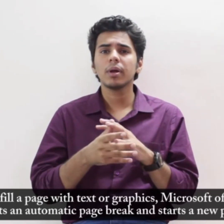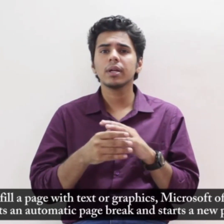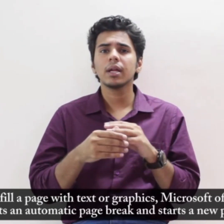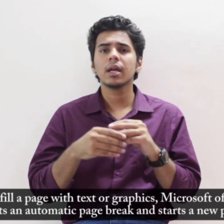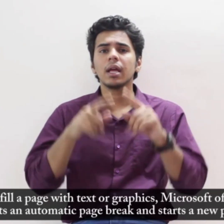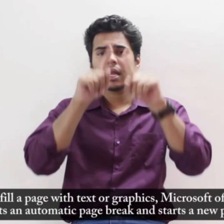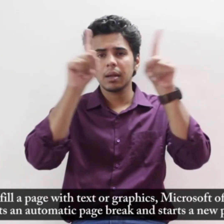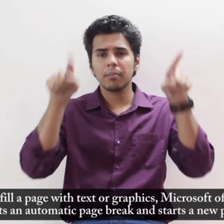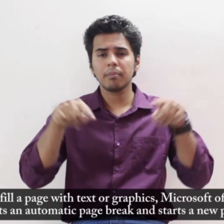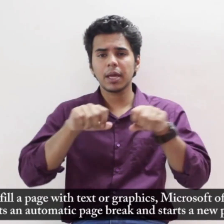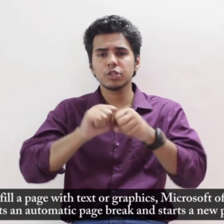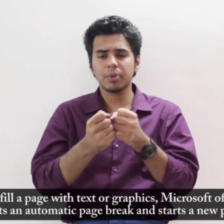page.